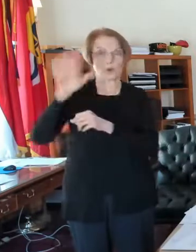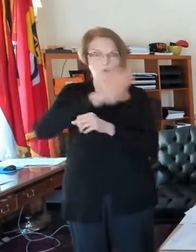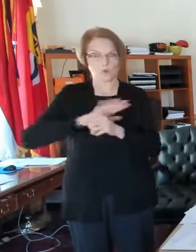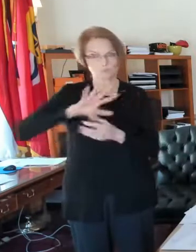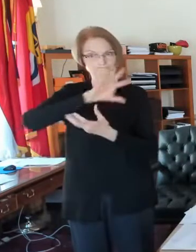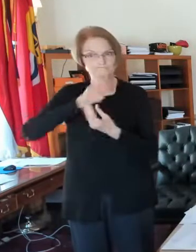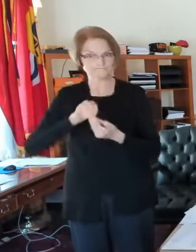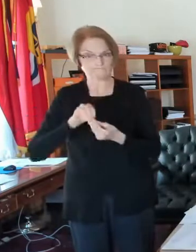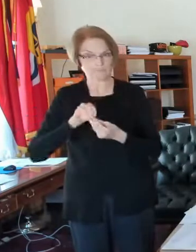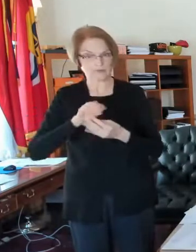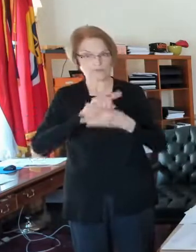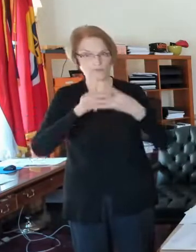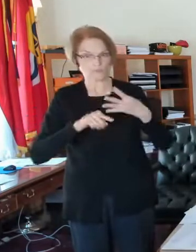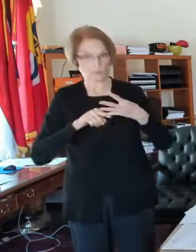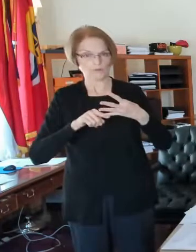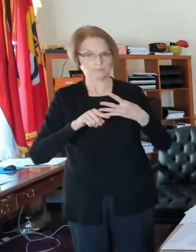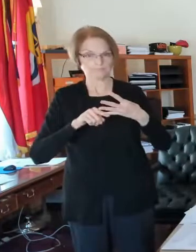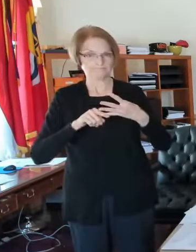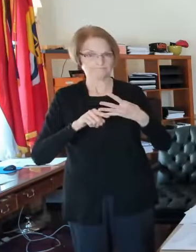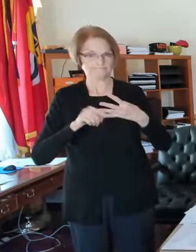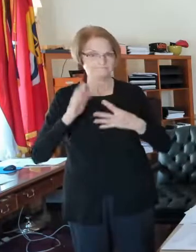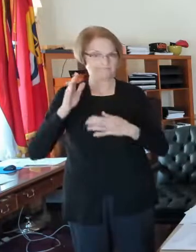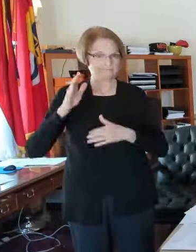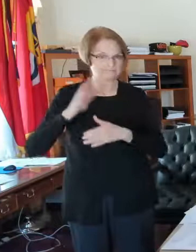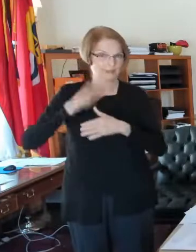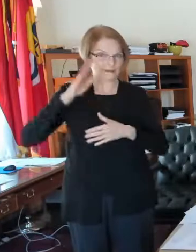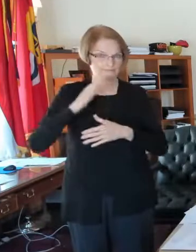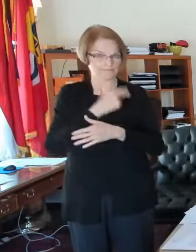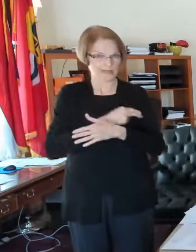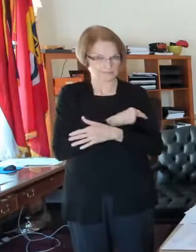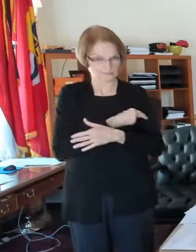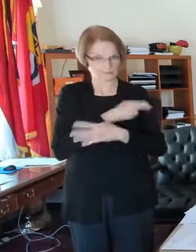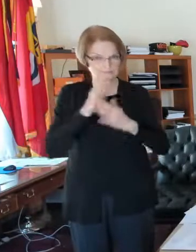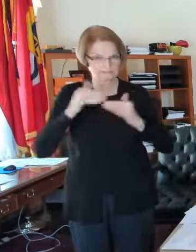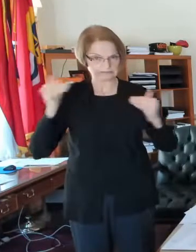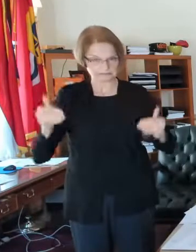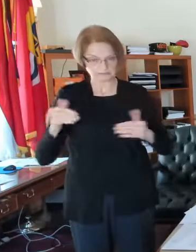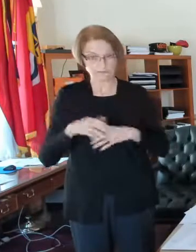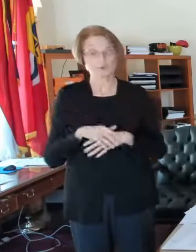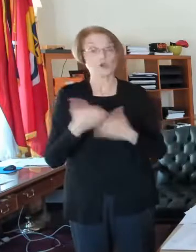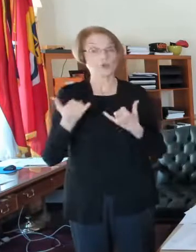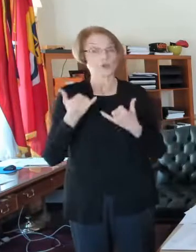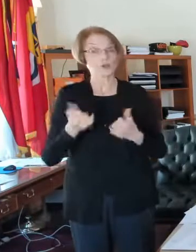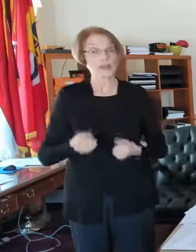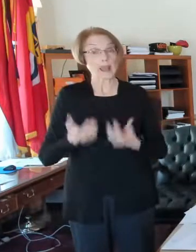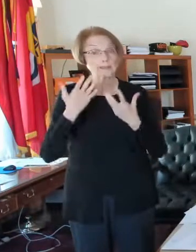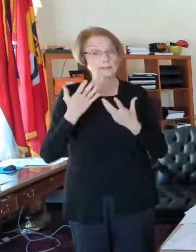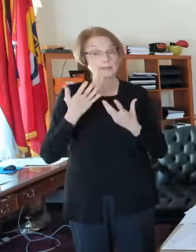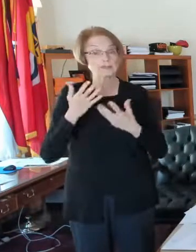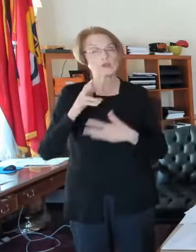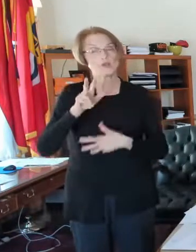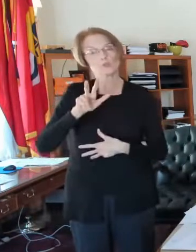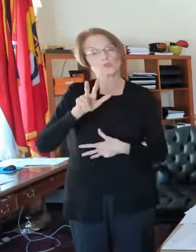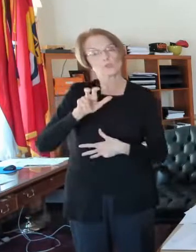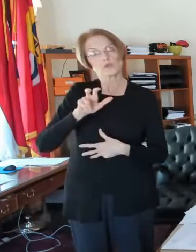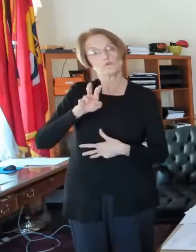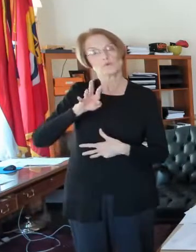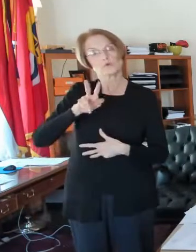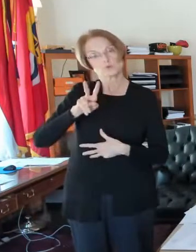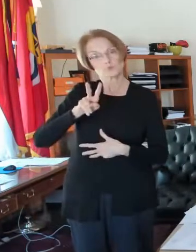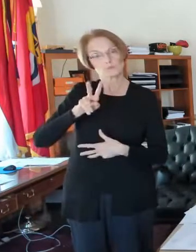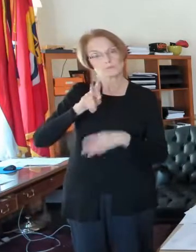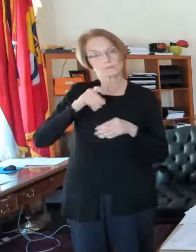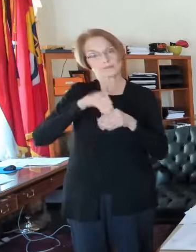major hospital systems in the region. Currently hospitalized, 342 people who are COVID positive